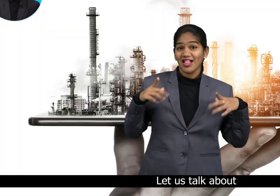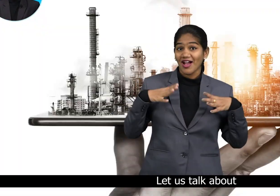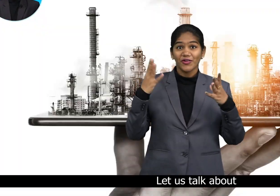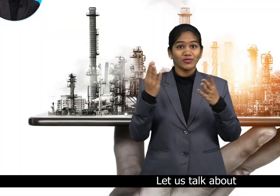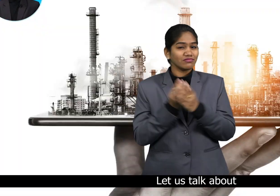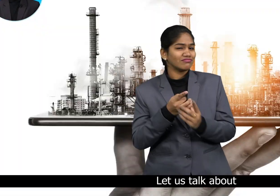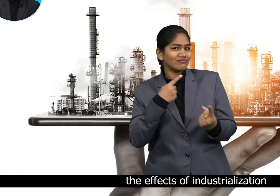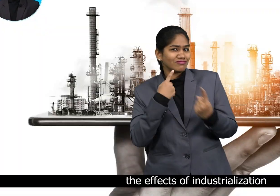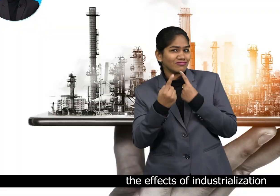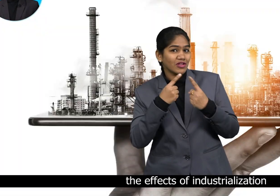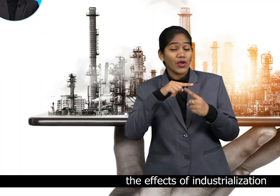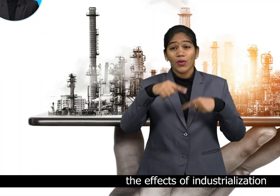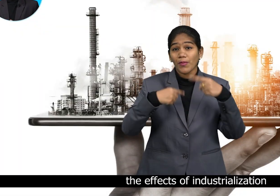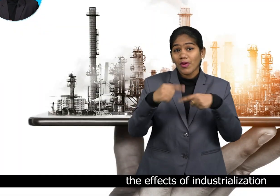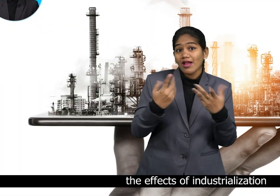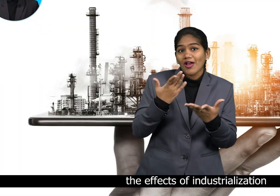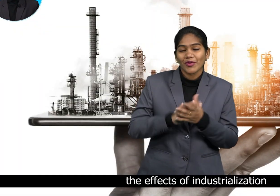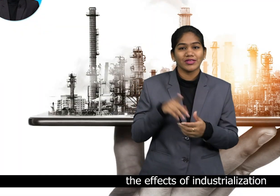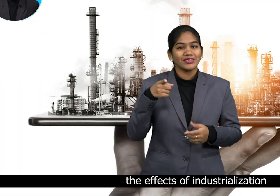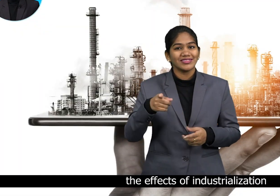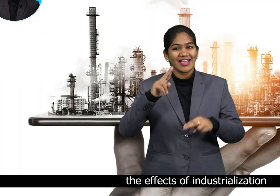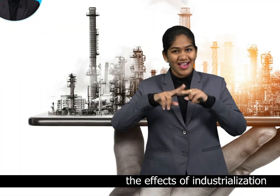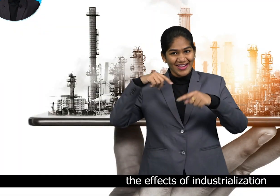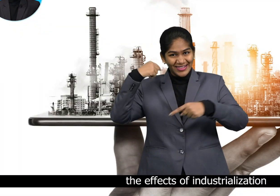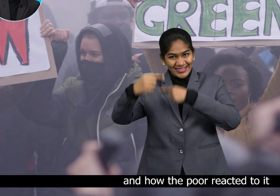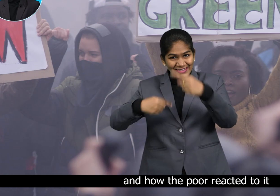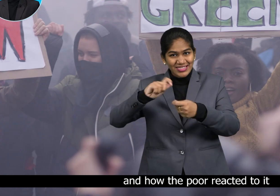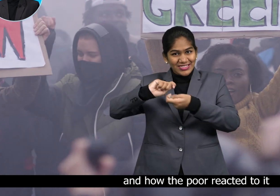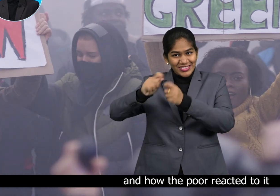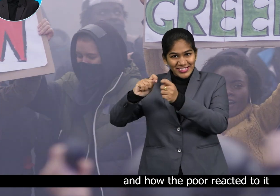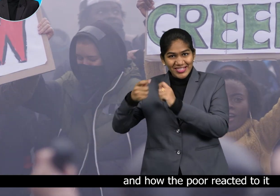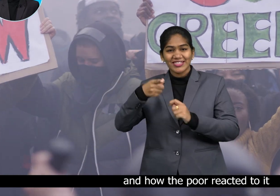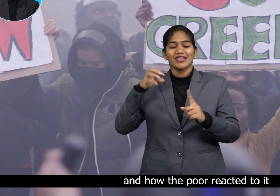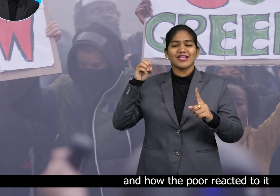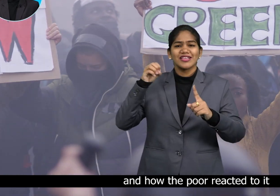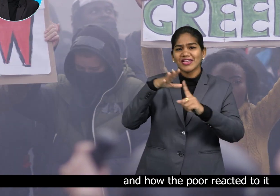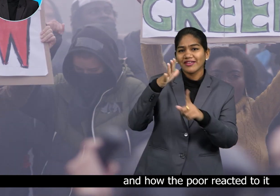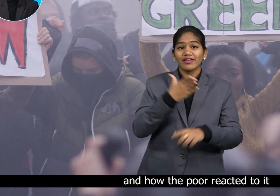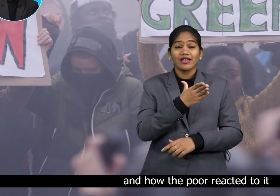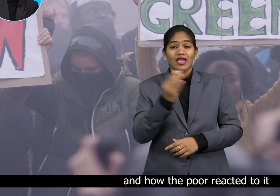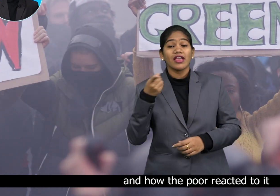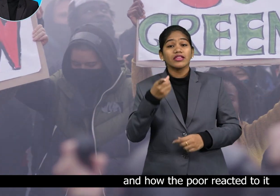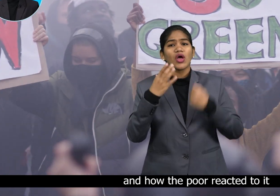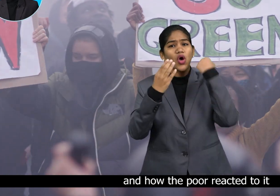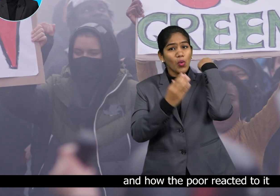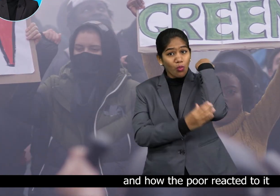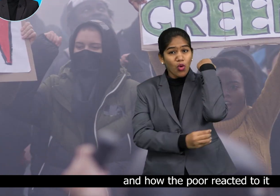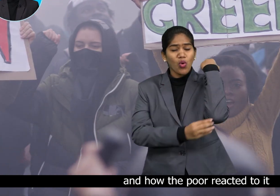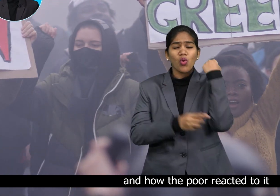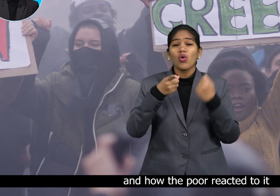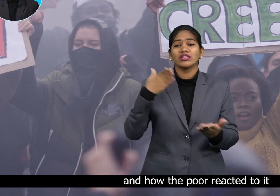Let us talk about the effects of industrialization and how the poor reached to